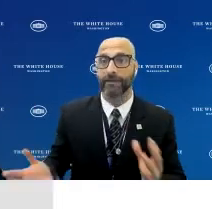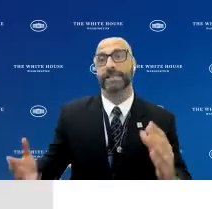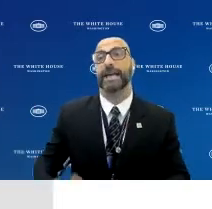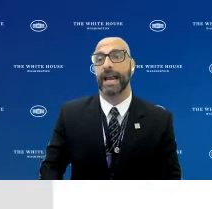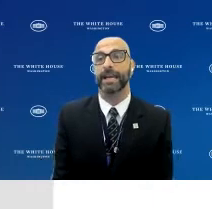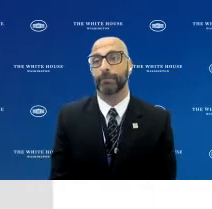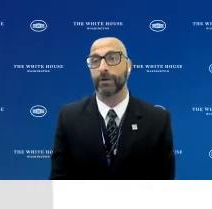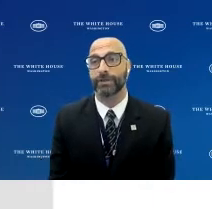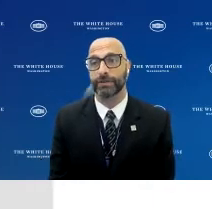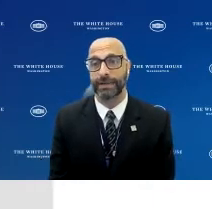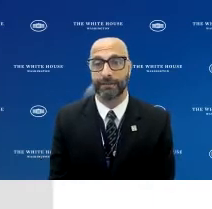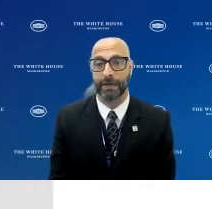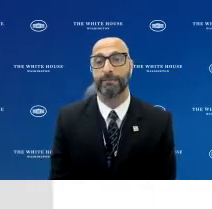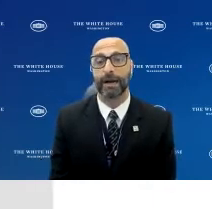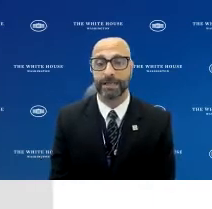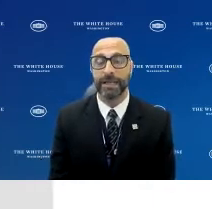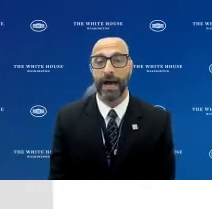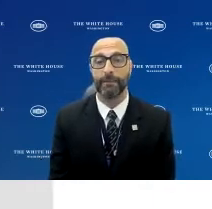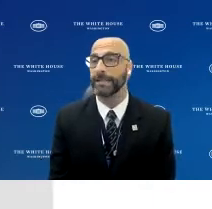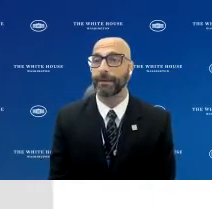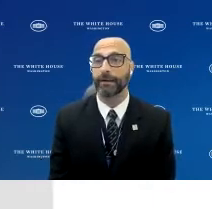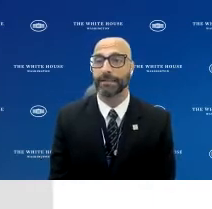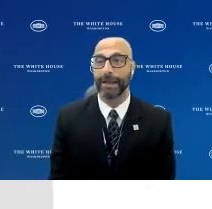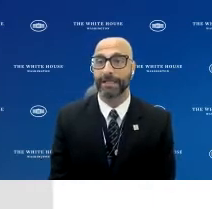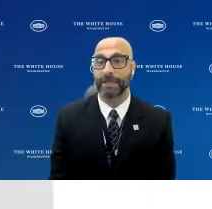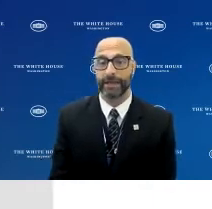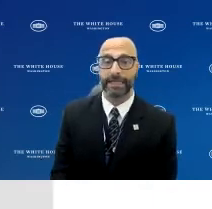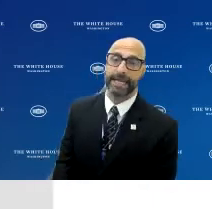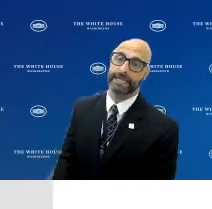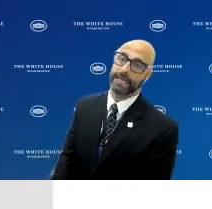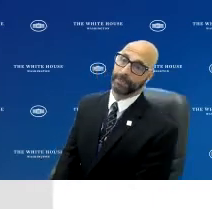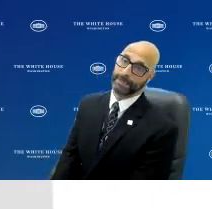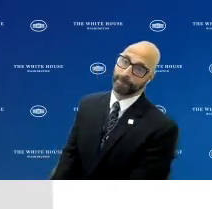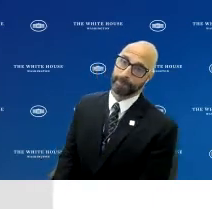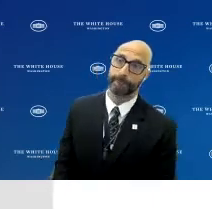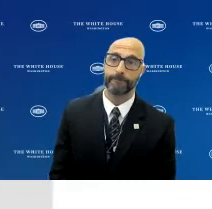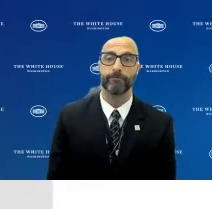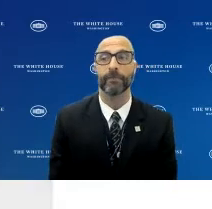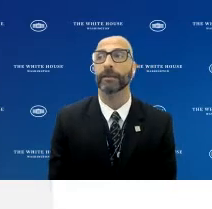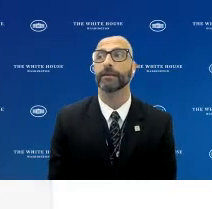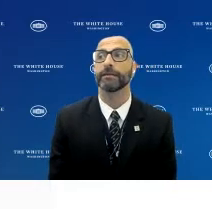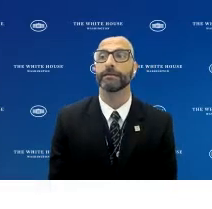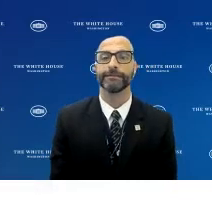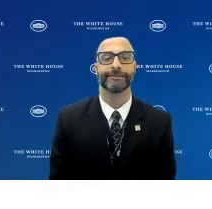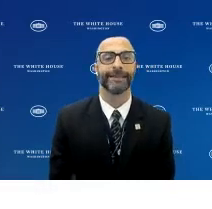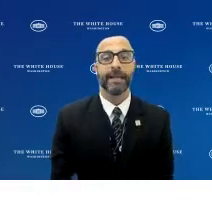of society approach to addressing monkeypox is appearing to pay some dividends. Next slide, please.